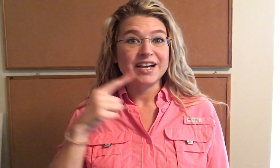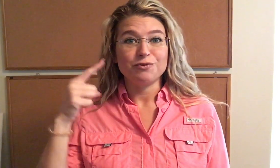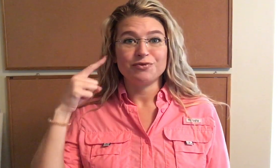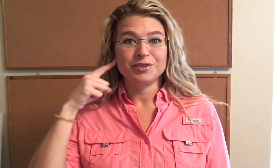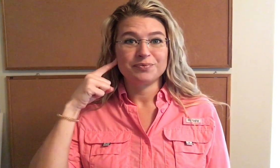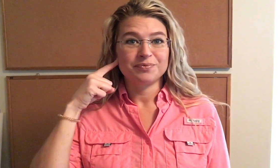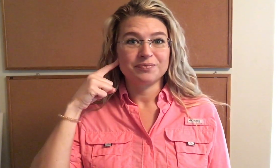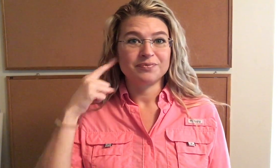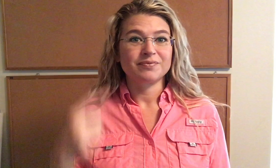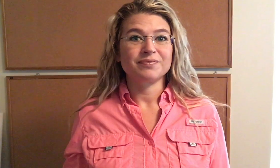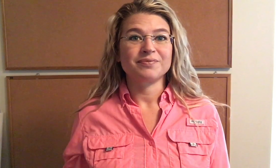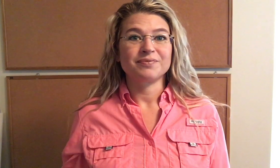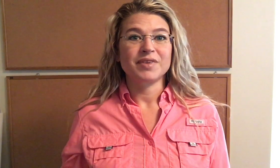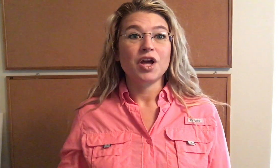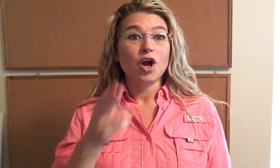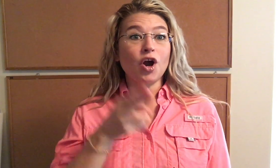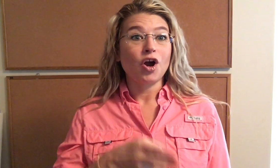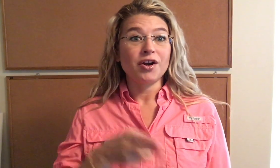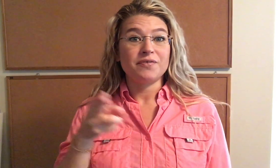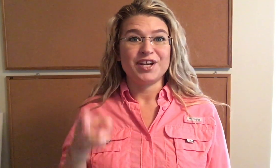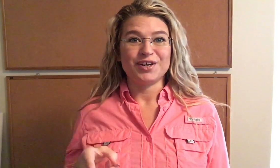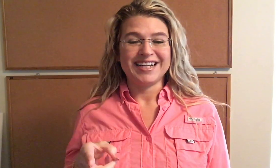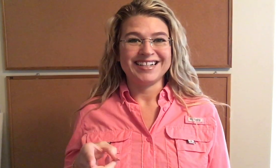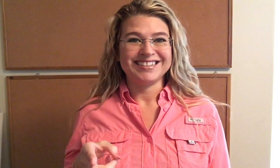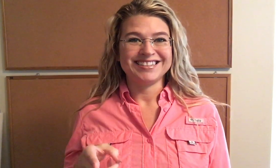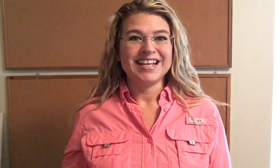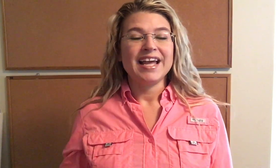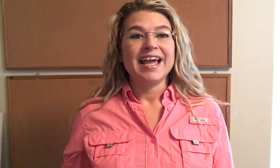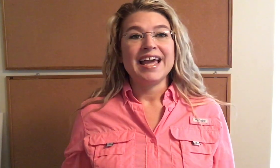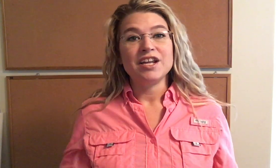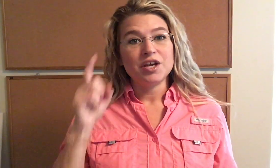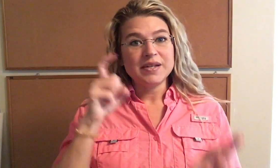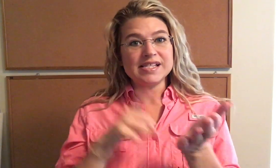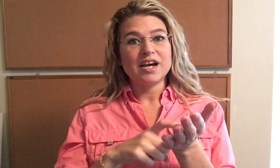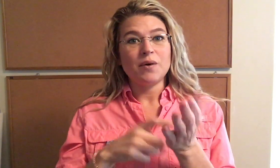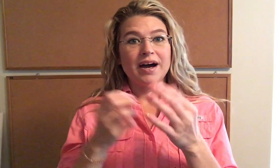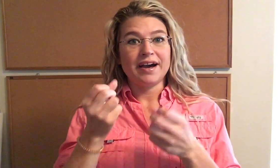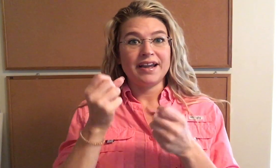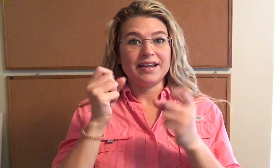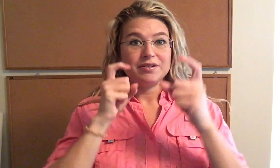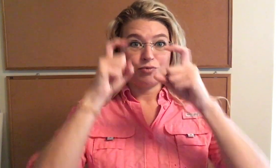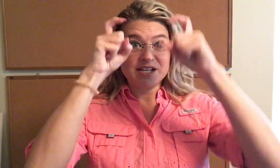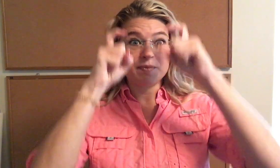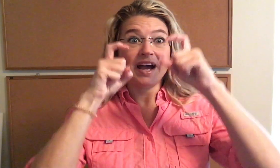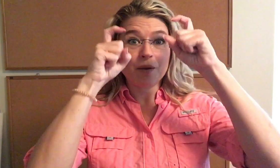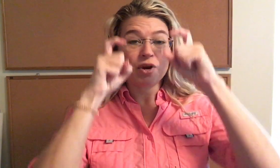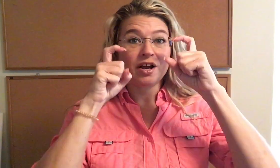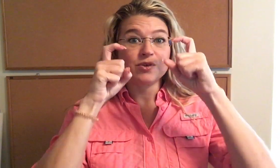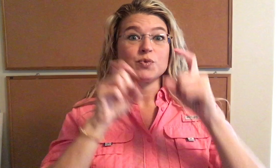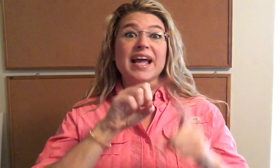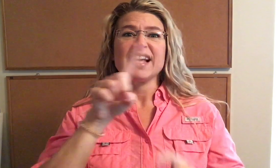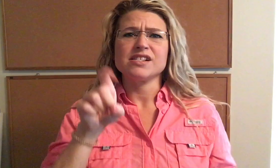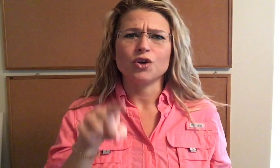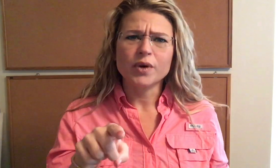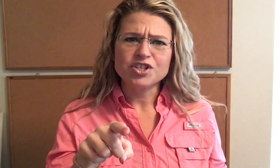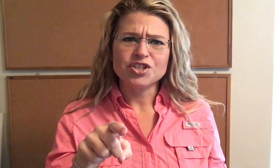deaf, hard of hearing. And notice how I raise my eyebrows when I ask the